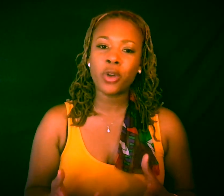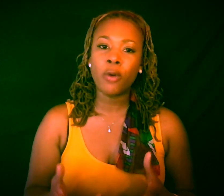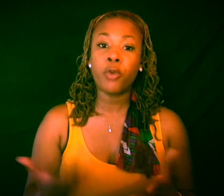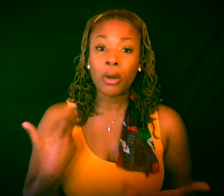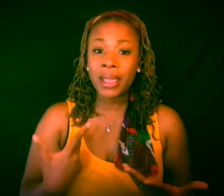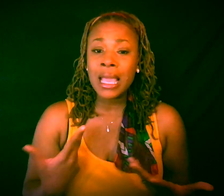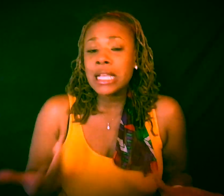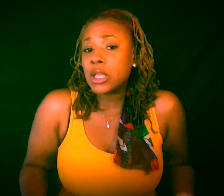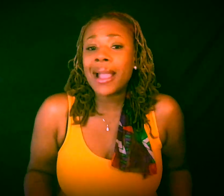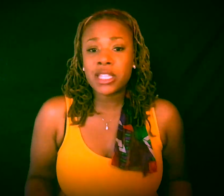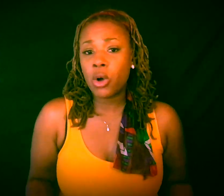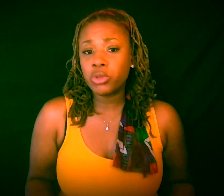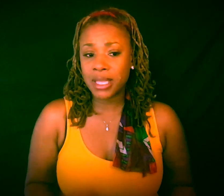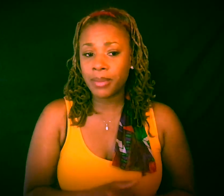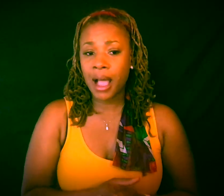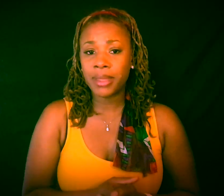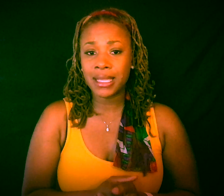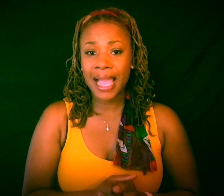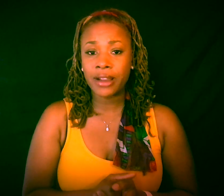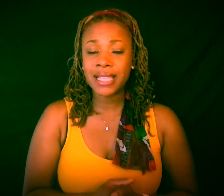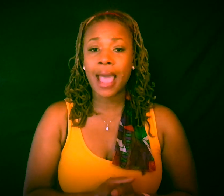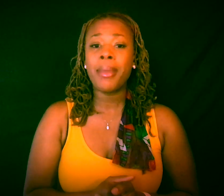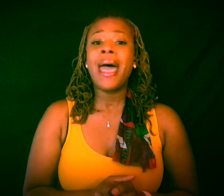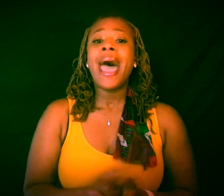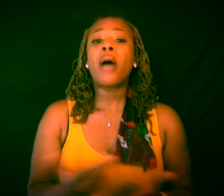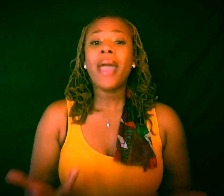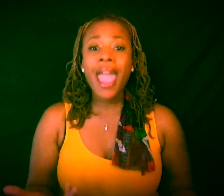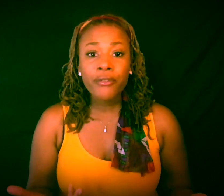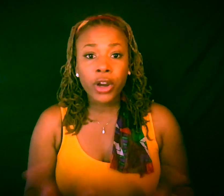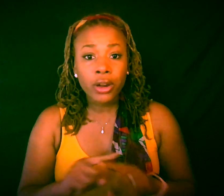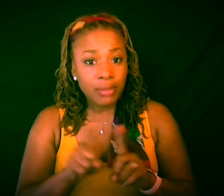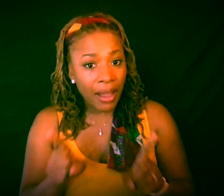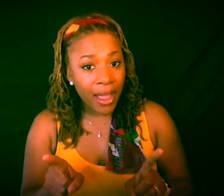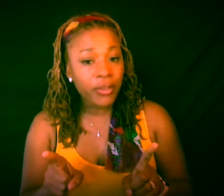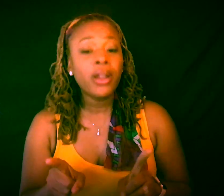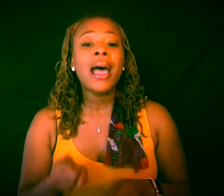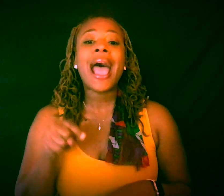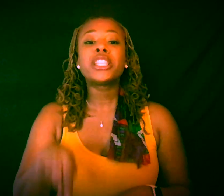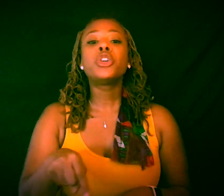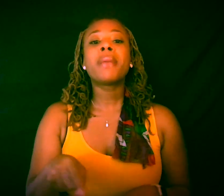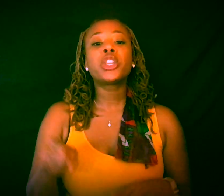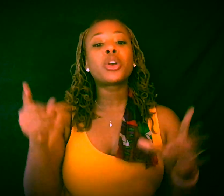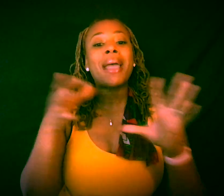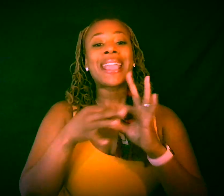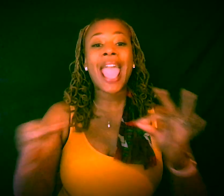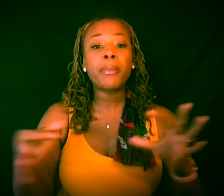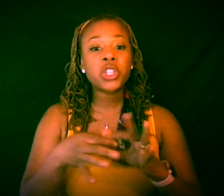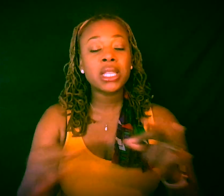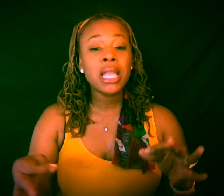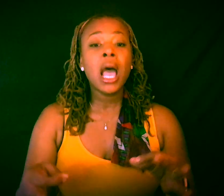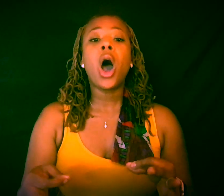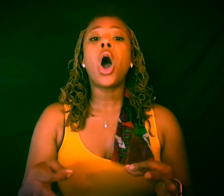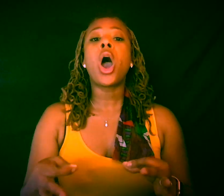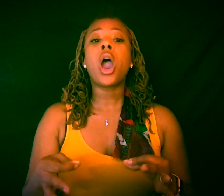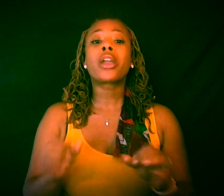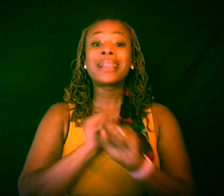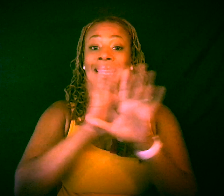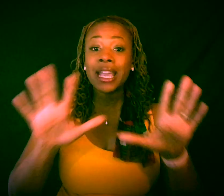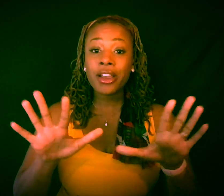for me, so I don't simcom the entire time. However, I do make sure my captions are clear,